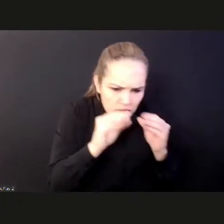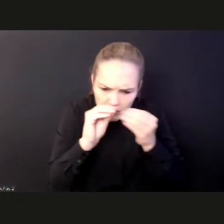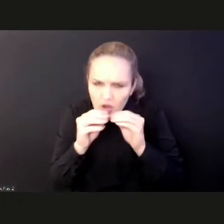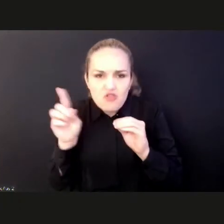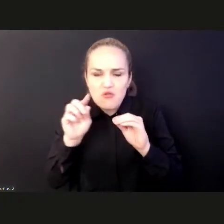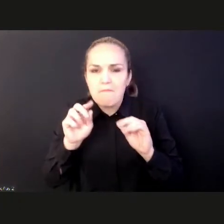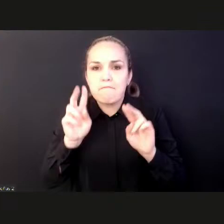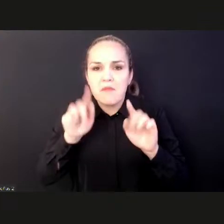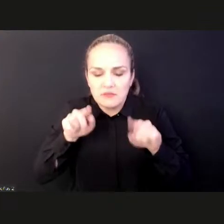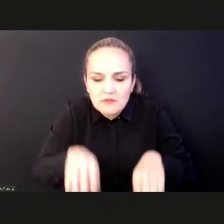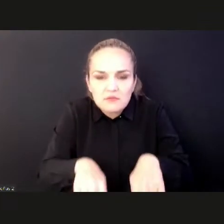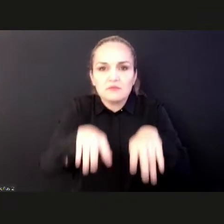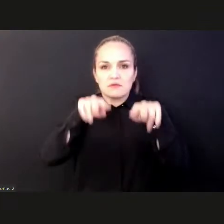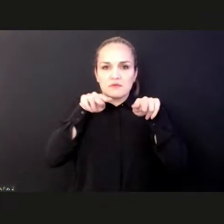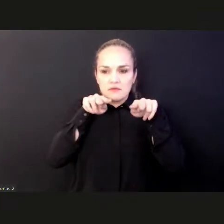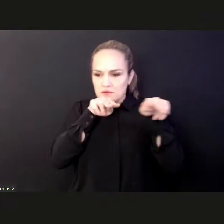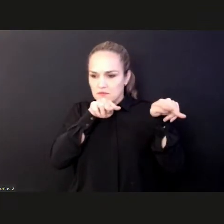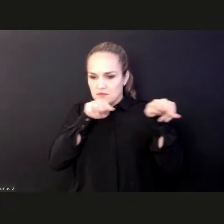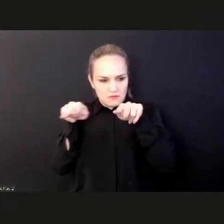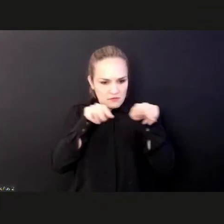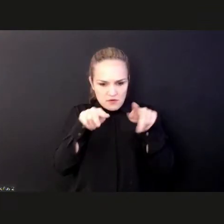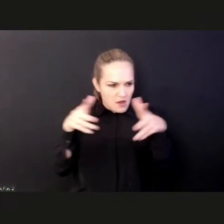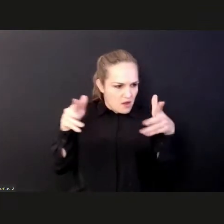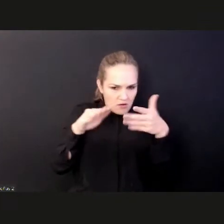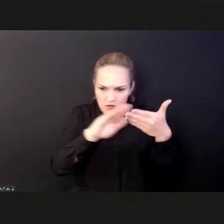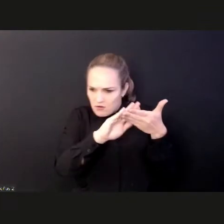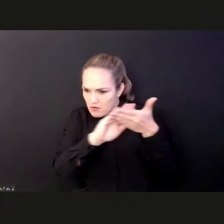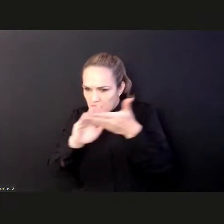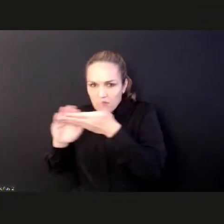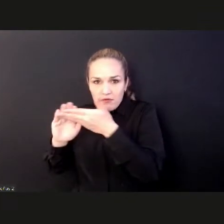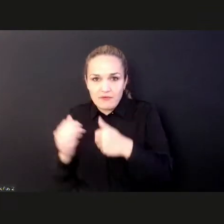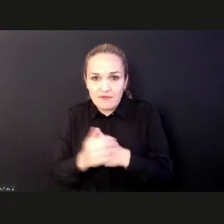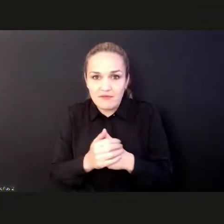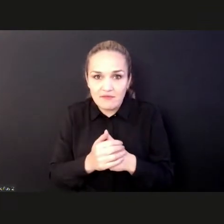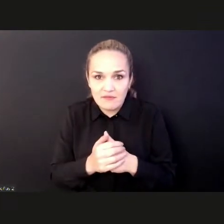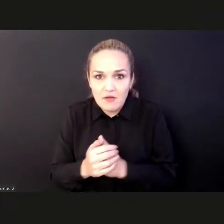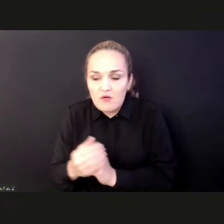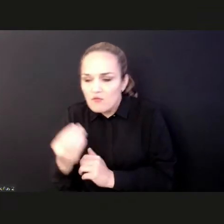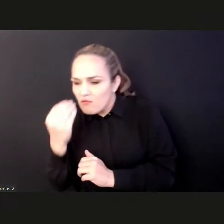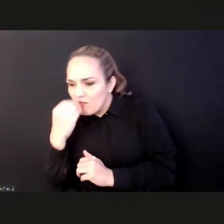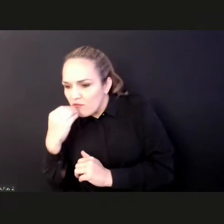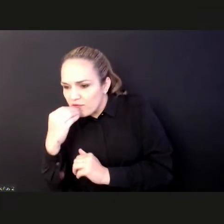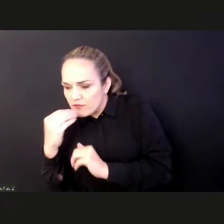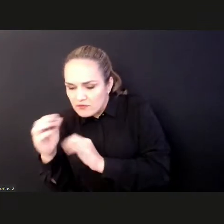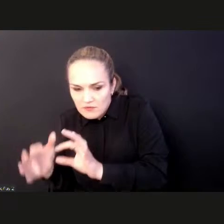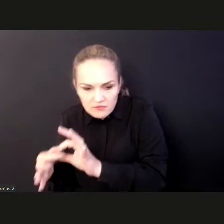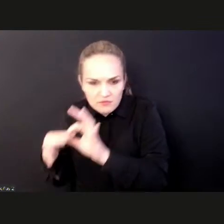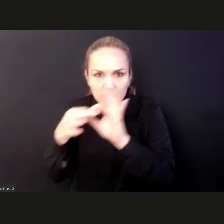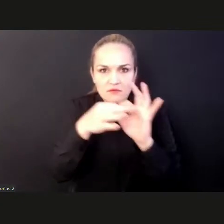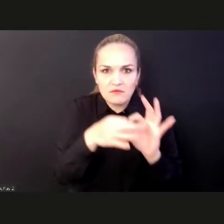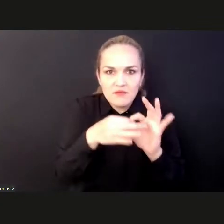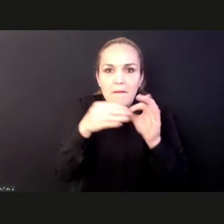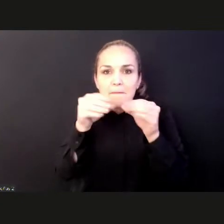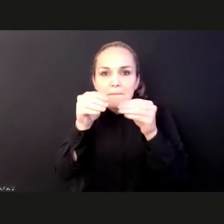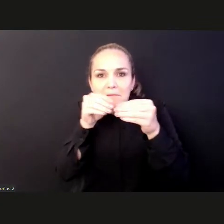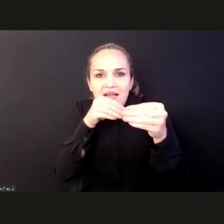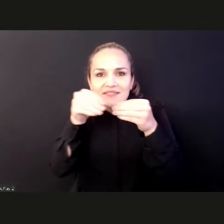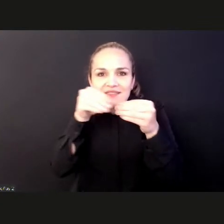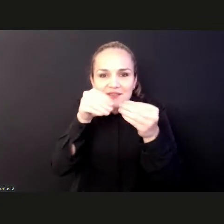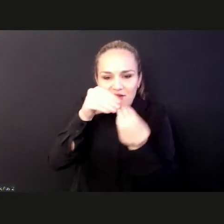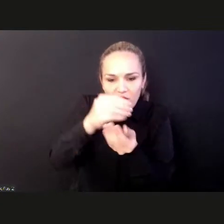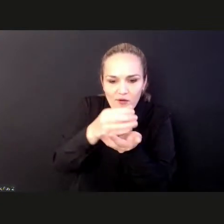single-use plastics since the pandemic has come about. Even though we're hoping to battle